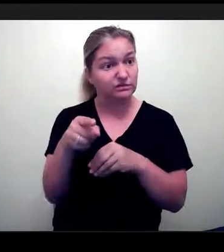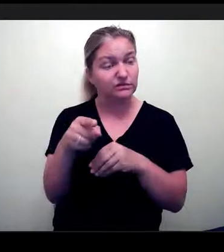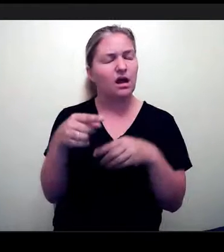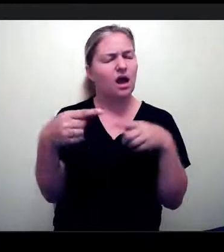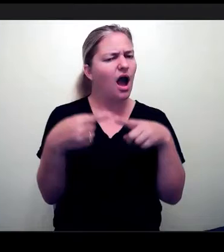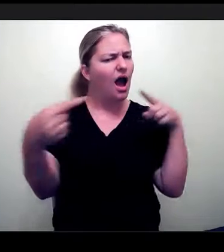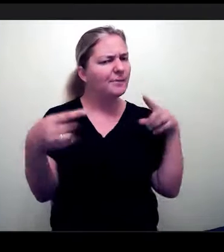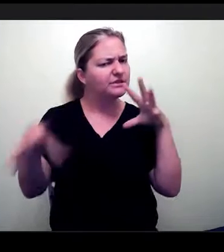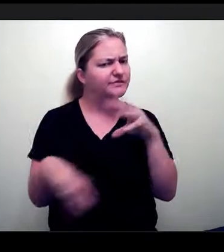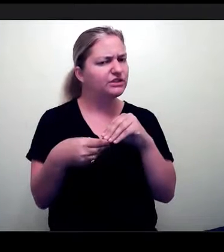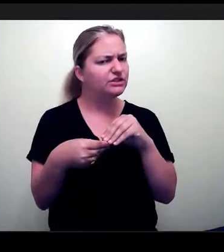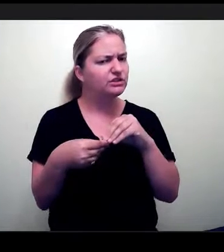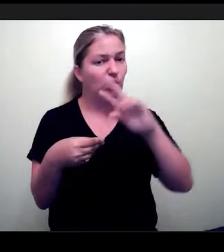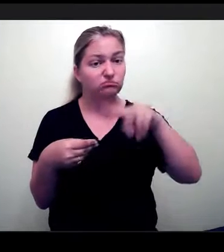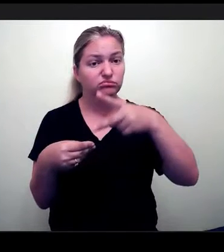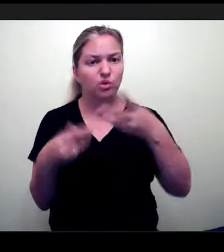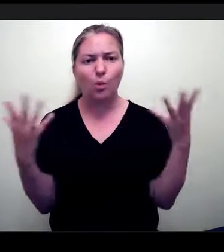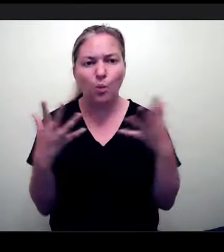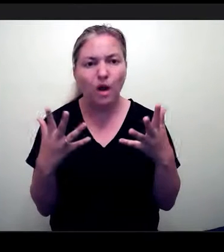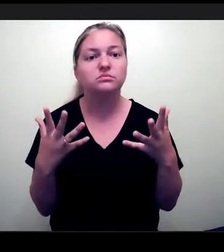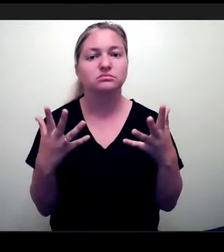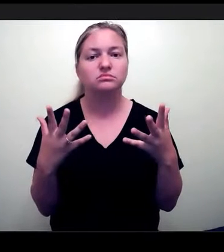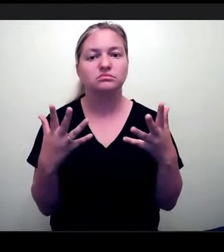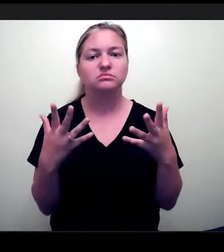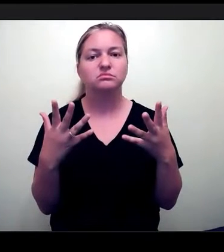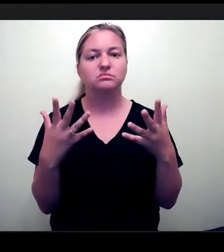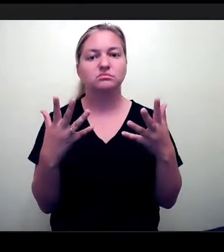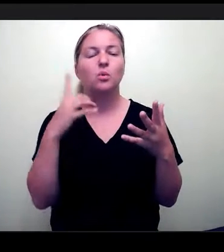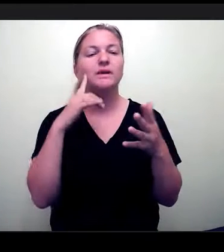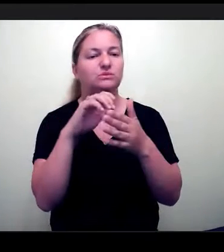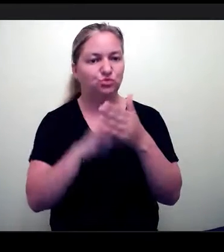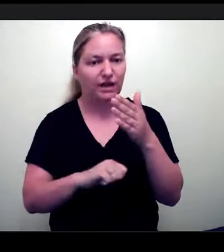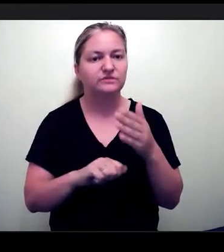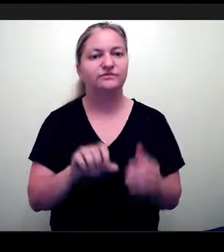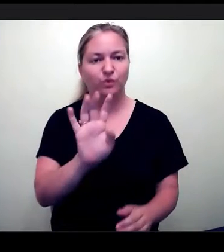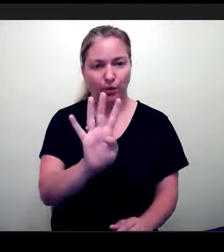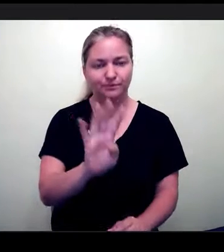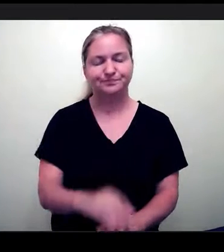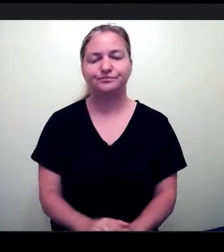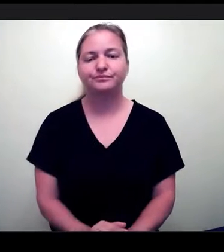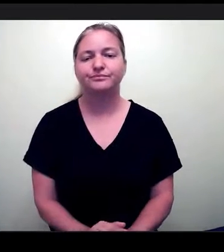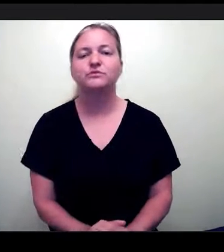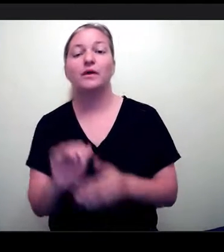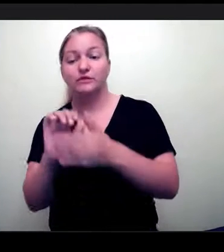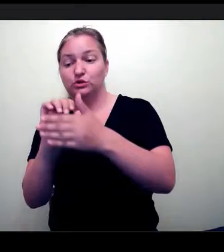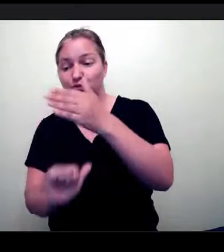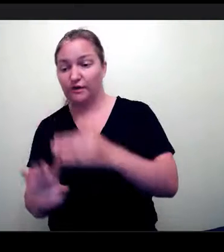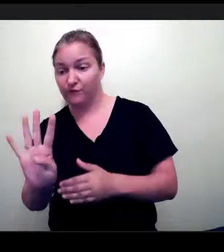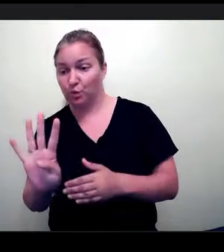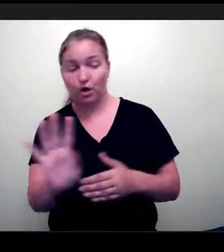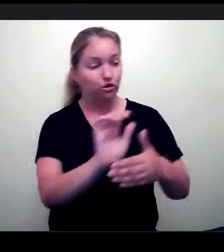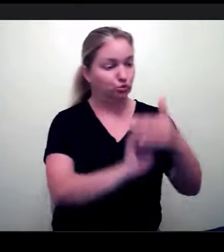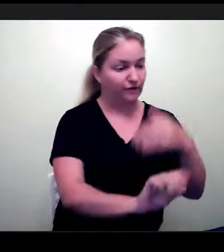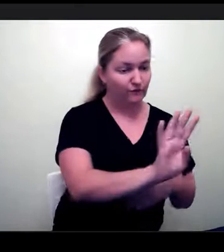opposite, or the inverse, is going to be 4. We need to subtract 4 from each